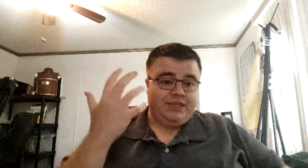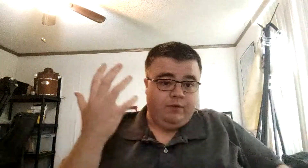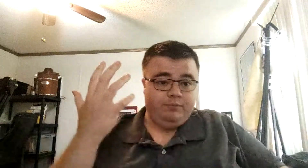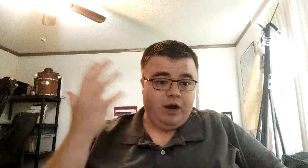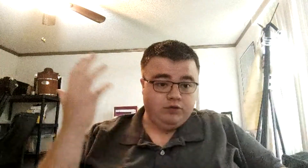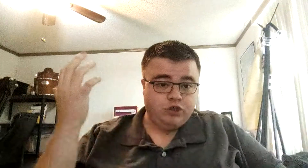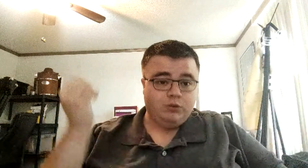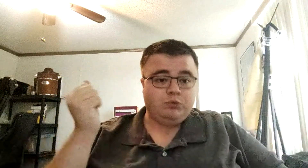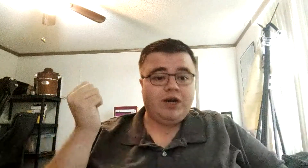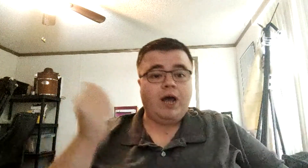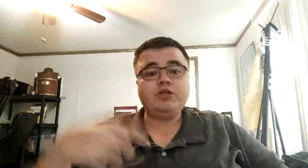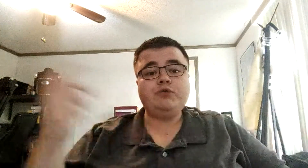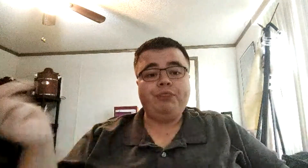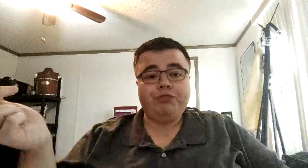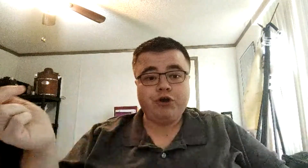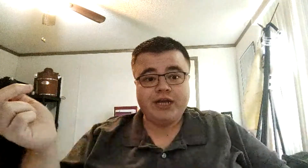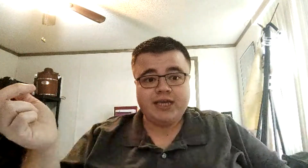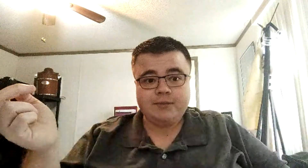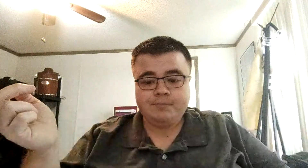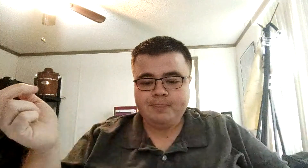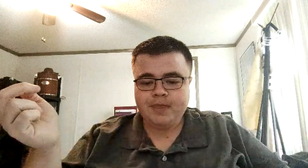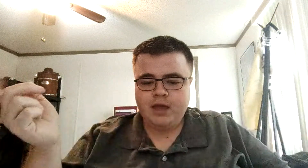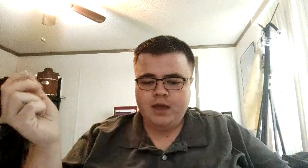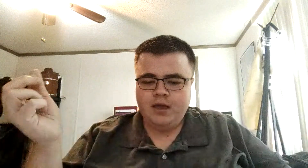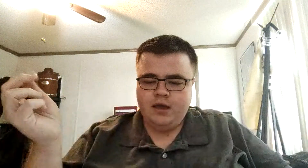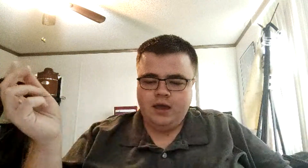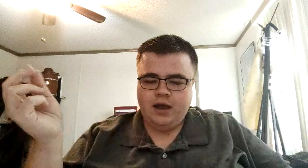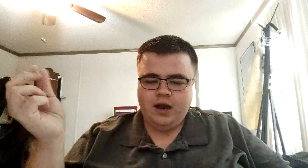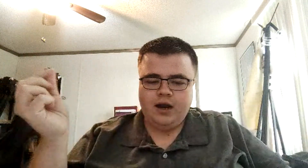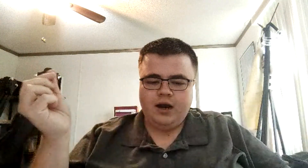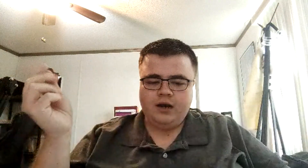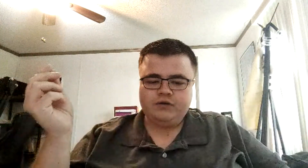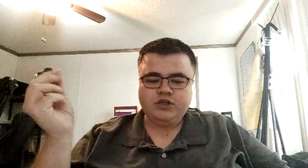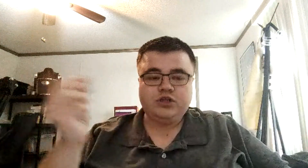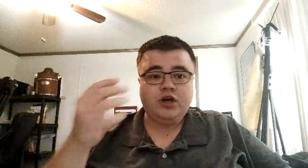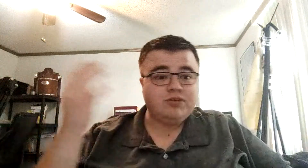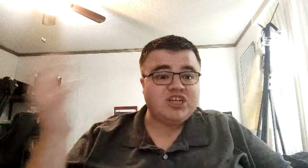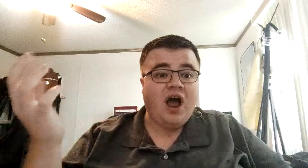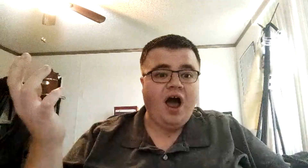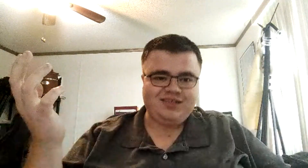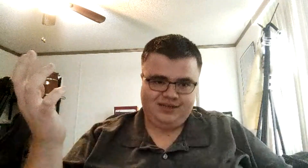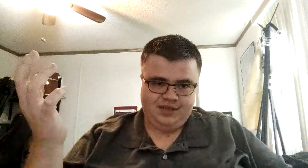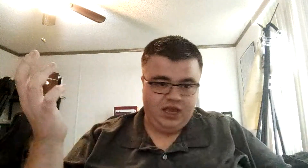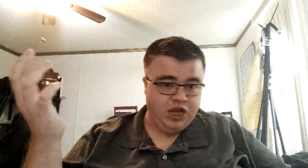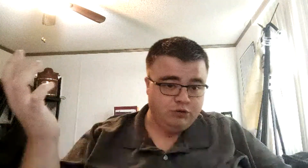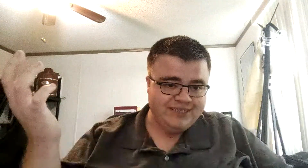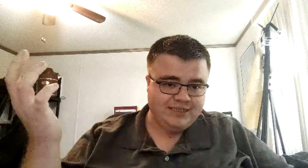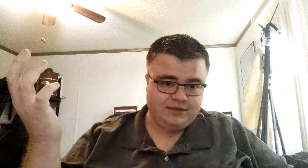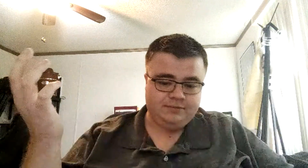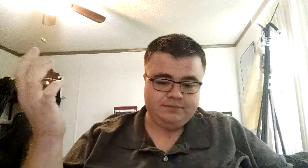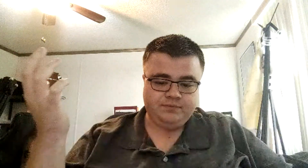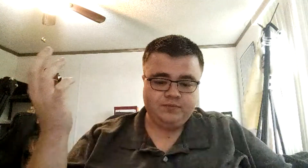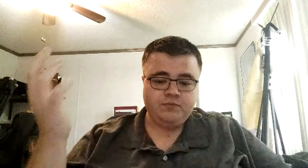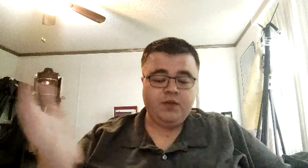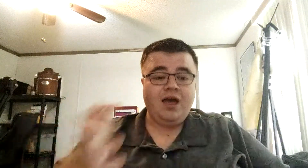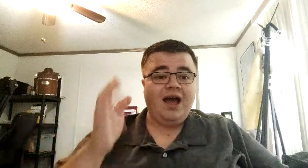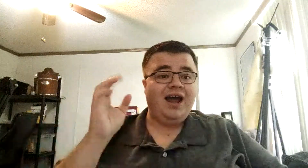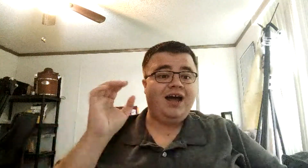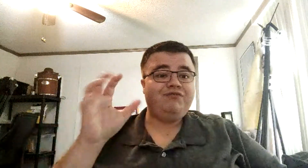some modest students went up to 30. And the numbers constantly increasing. And the